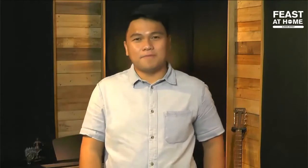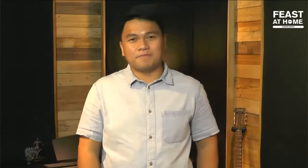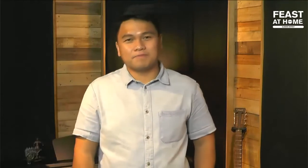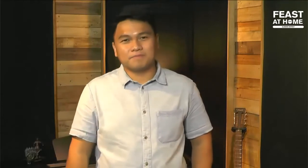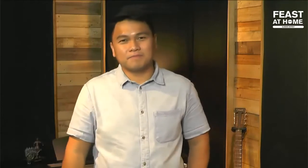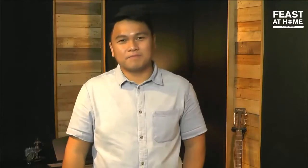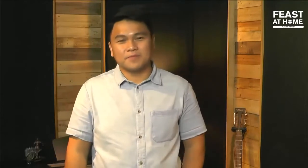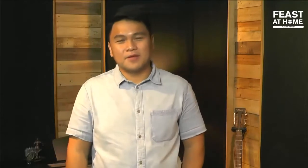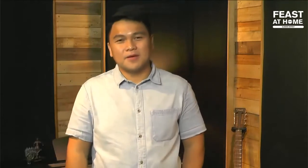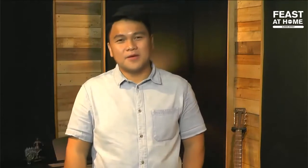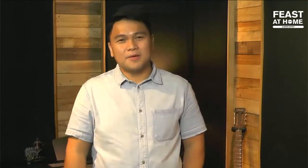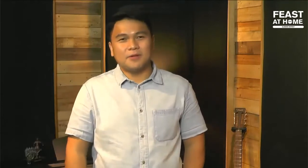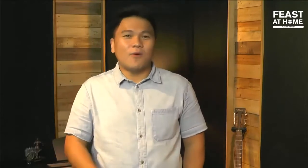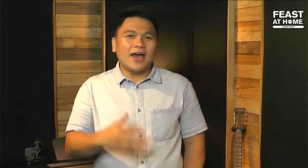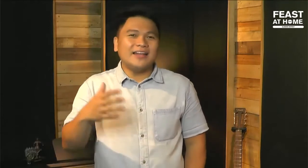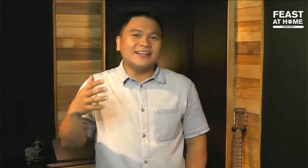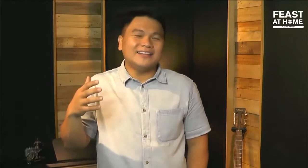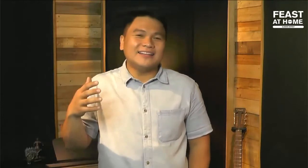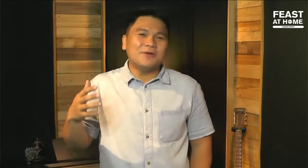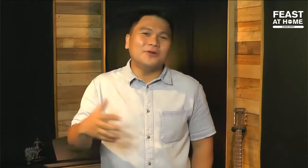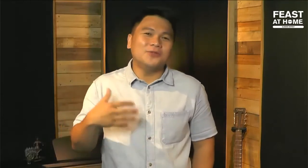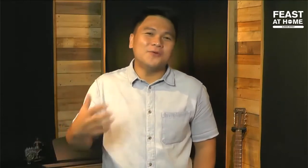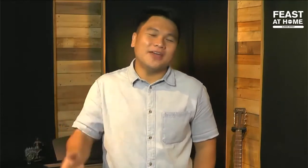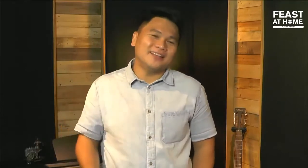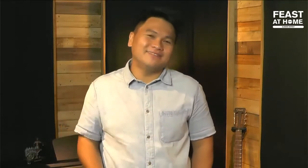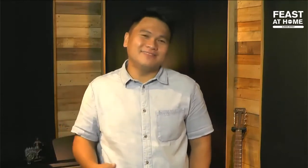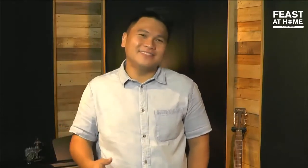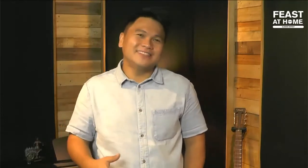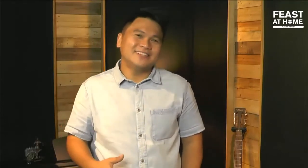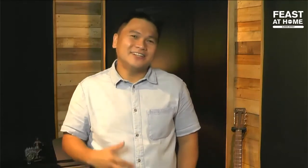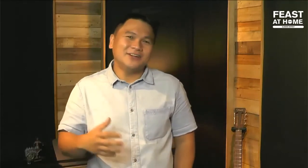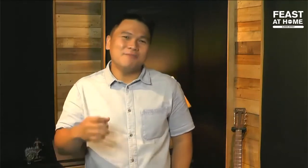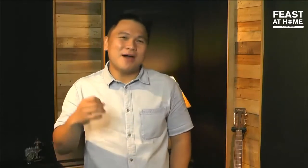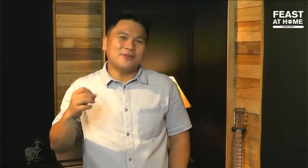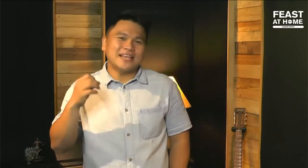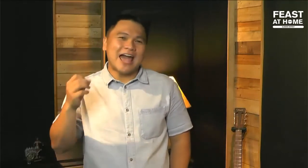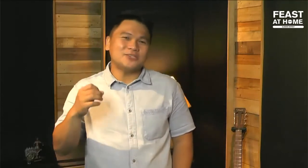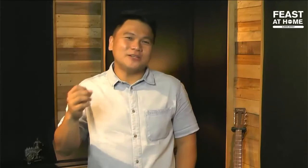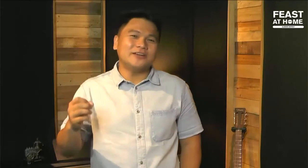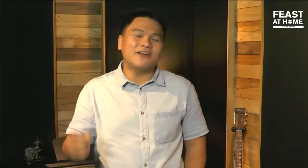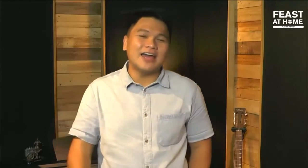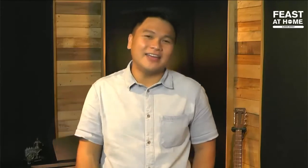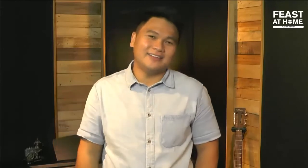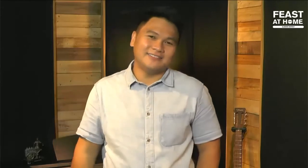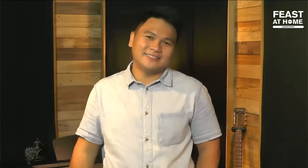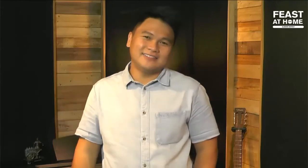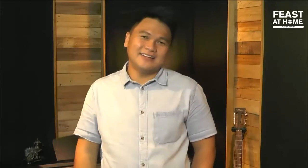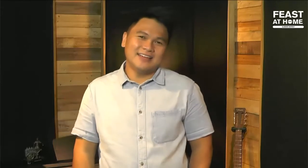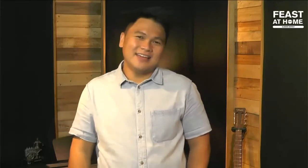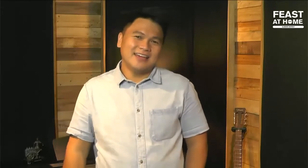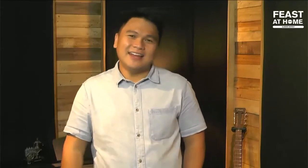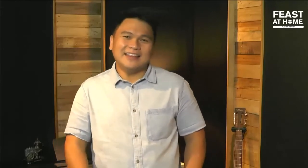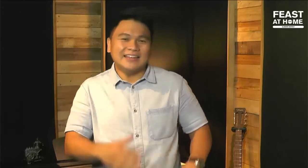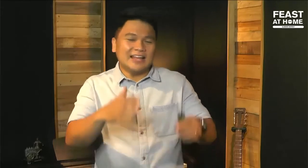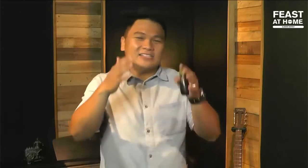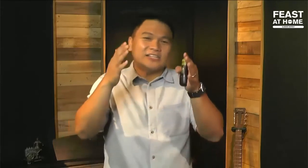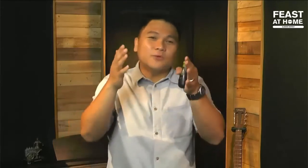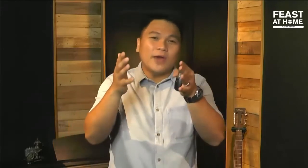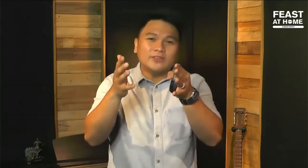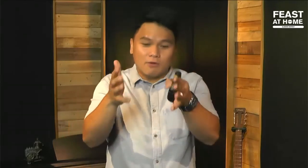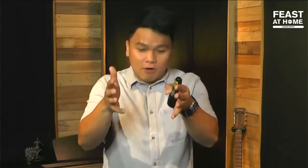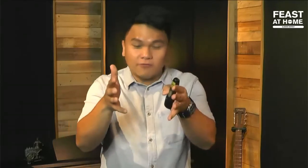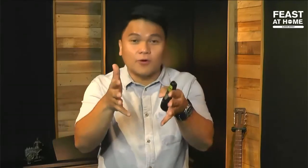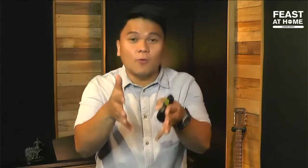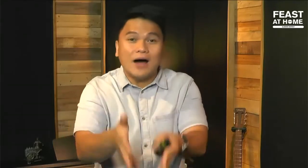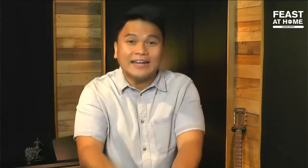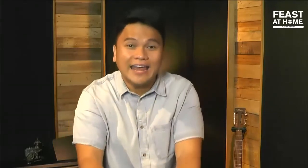high. But while they were doing it, her mom was actually crying. And it that just